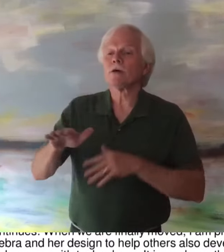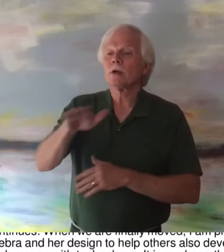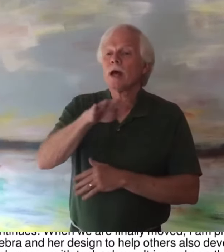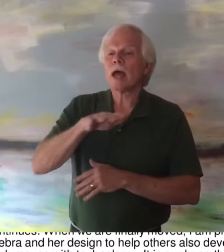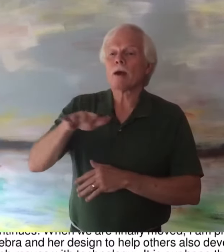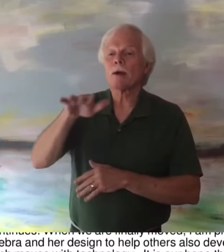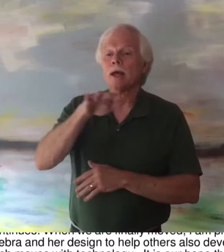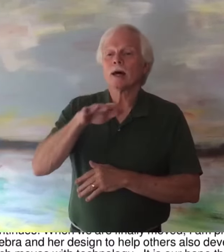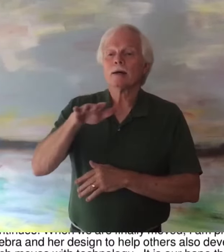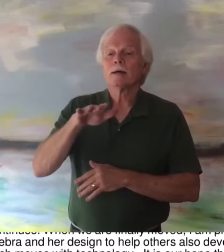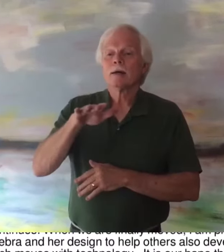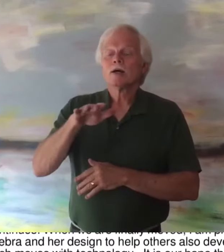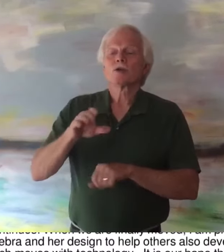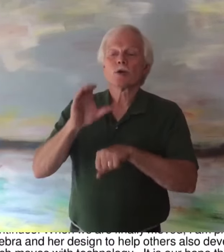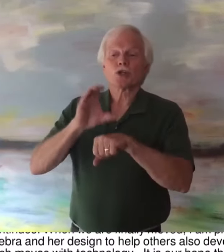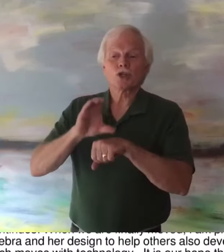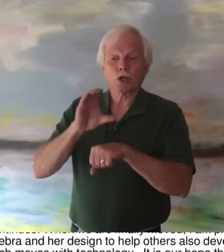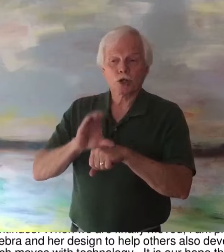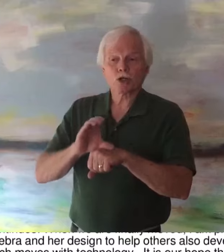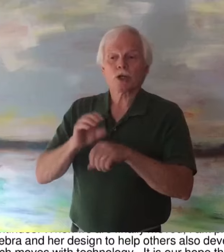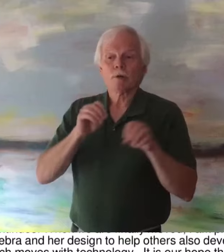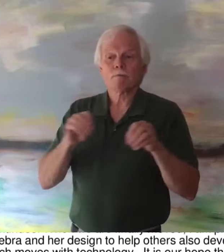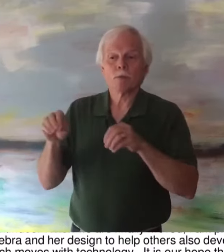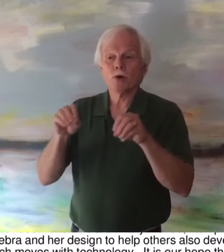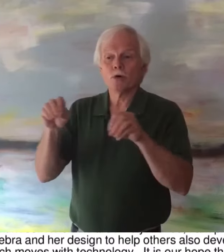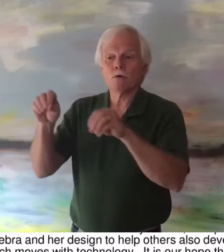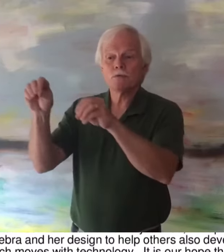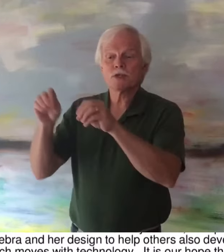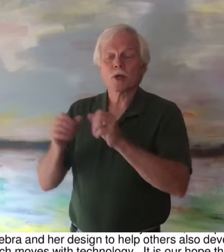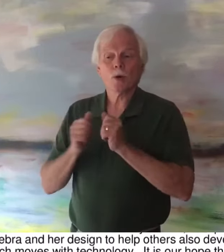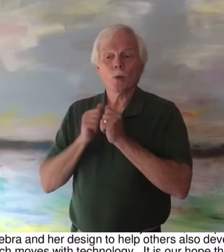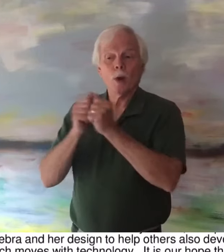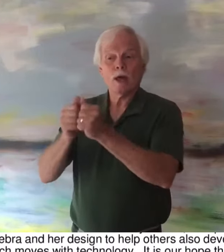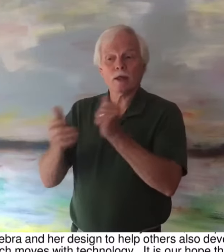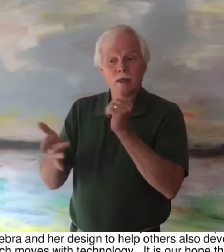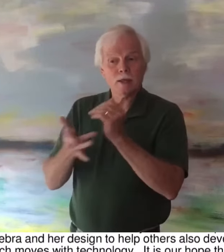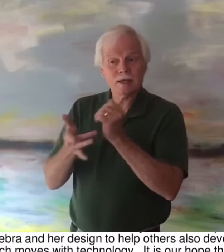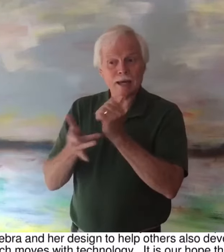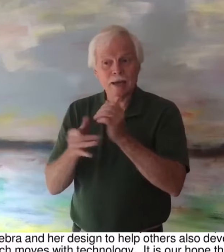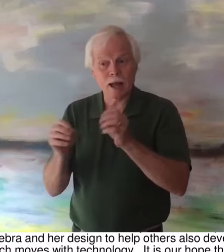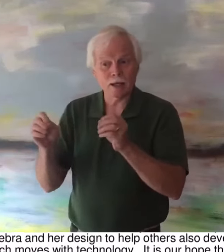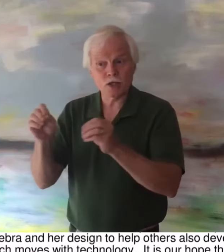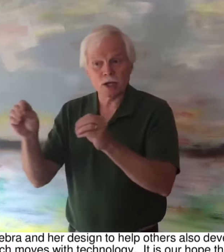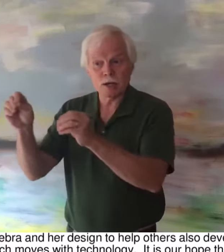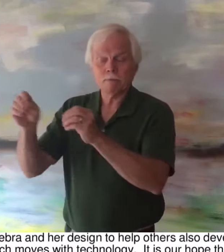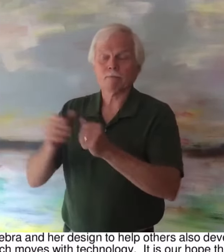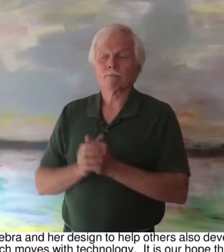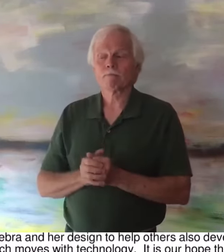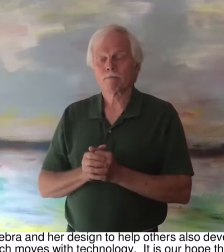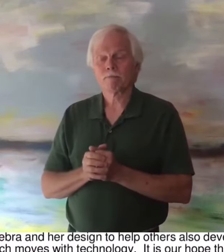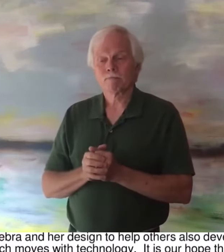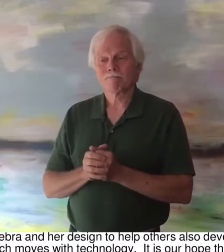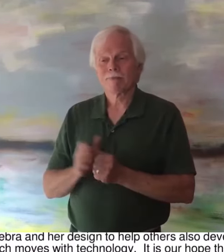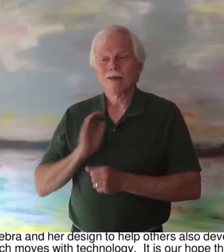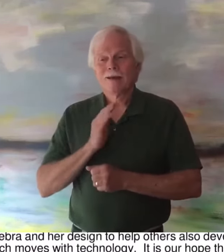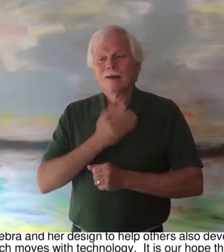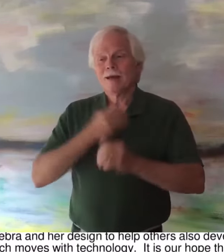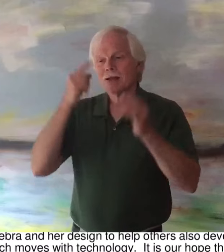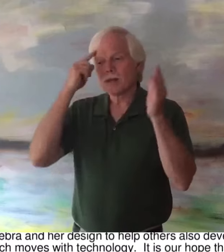area so the church moves with technology. It is